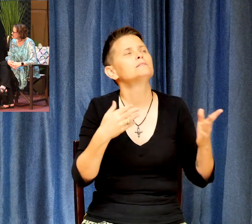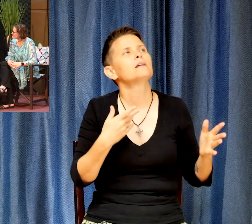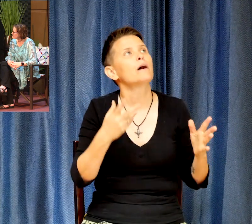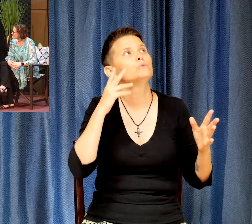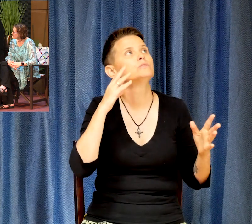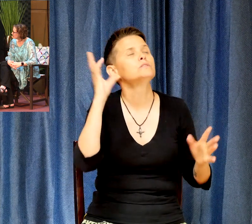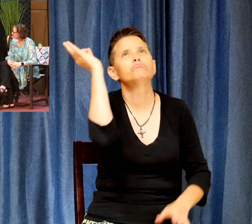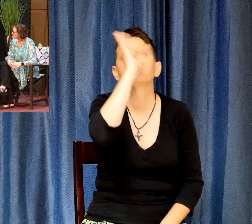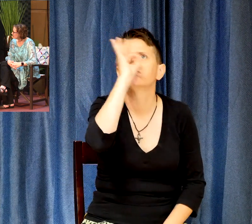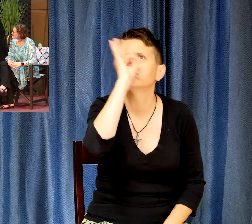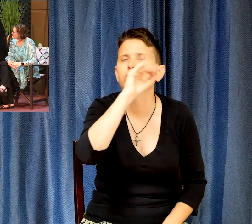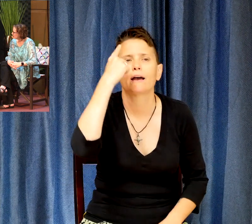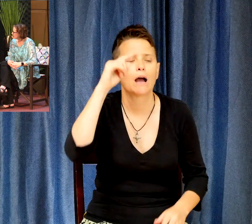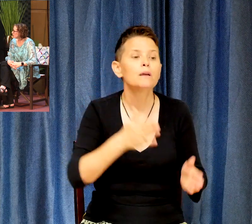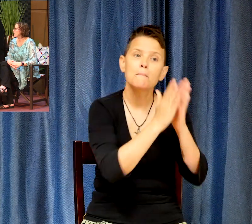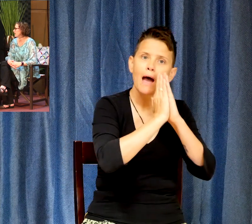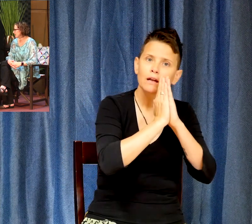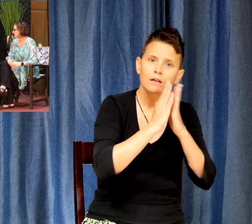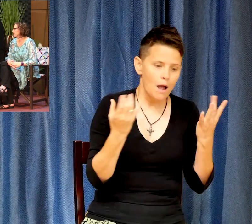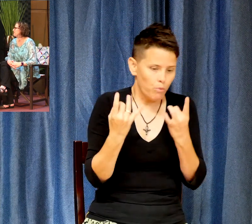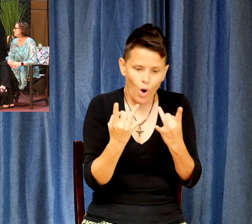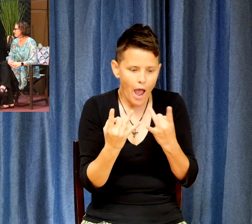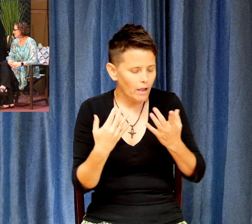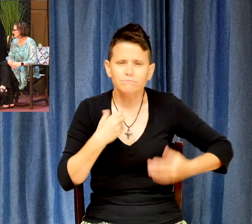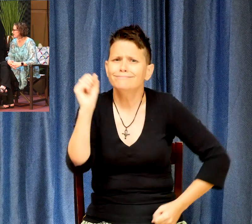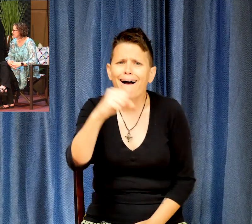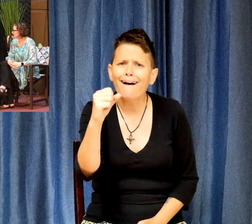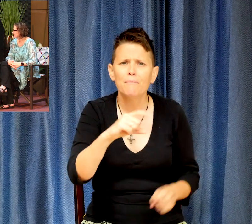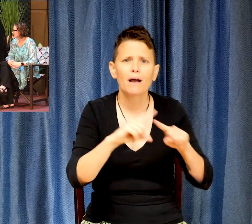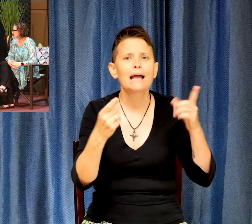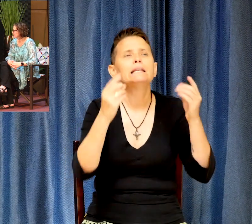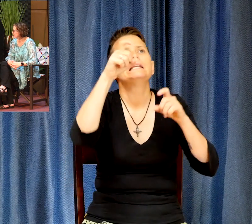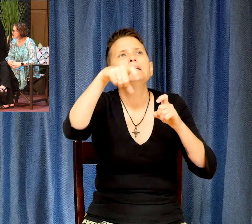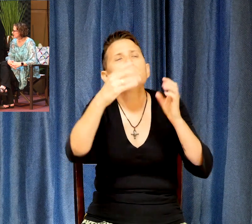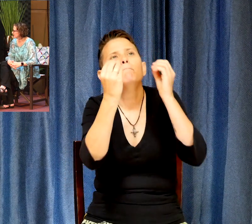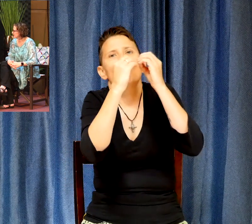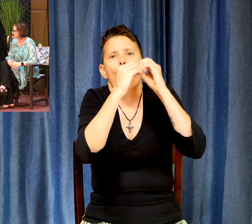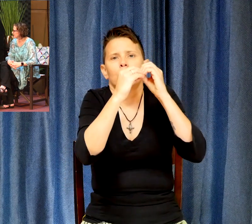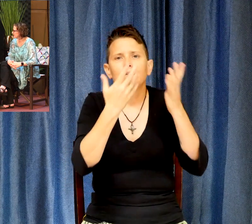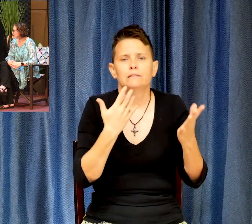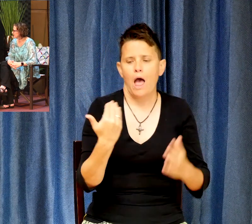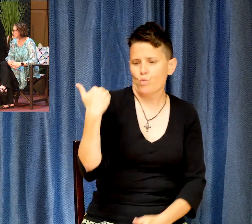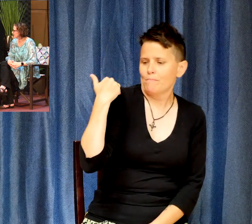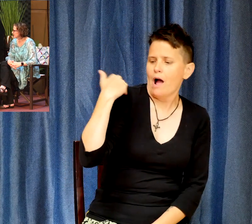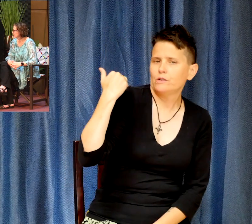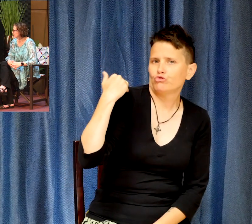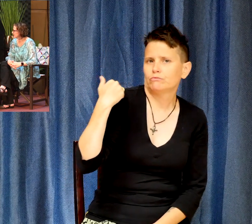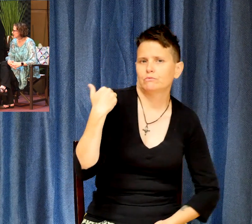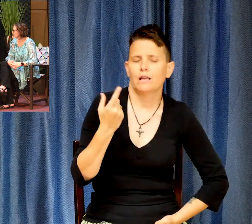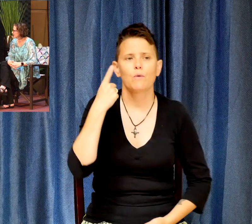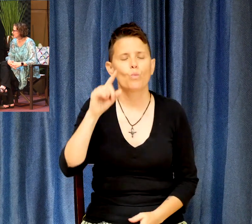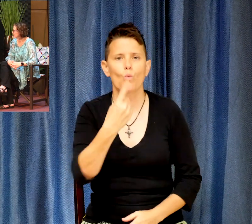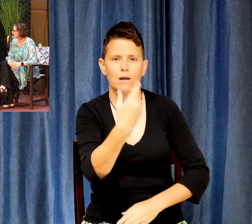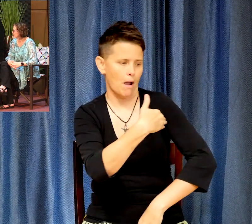meditate, but I needed something even simpler, right? And so I needed like this reminder, and one of my kind of power